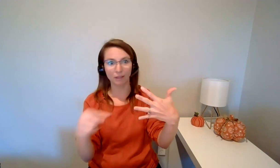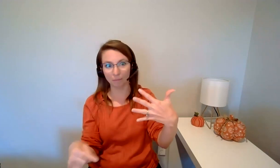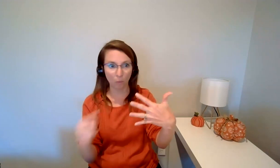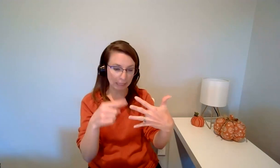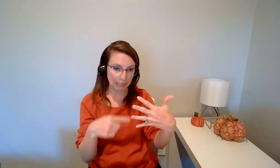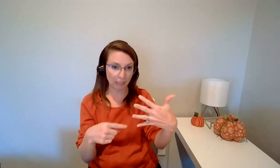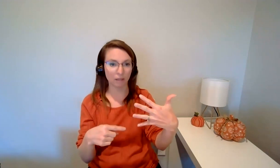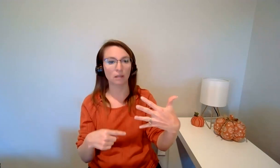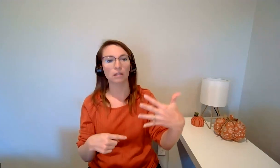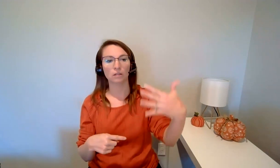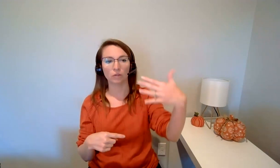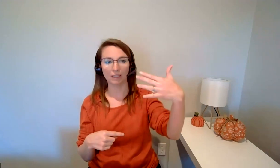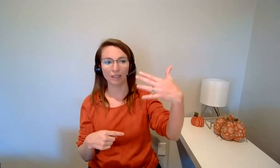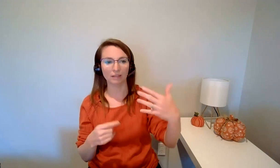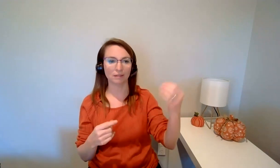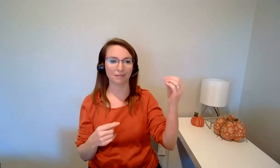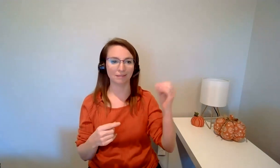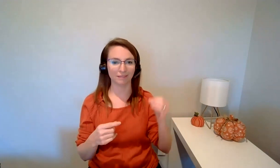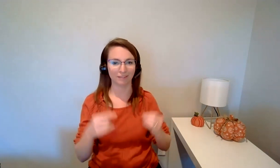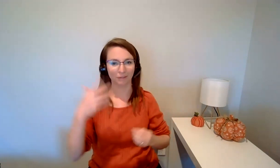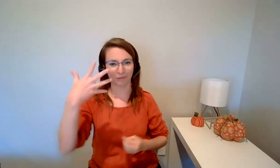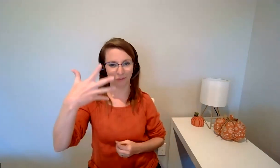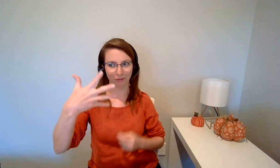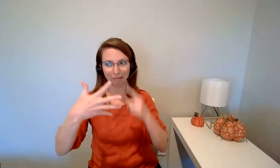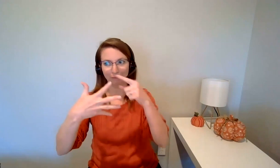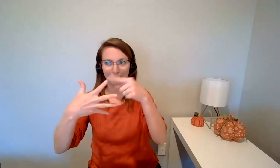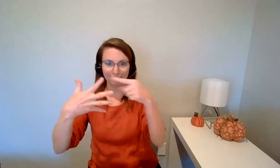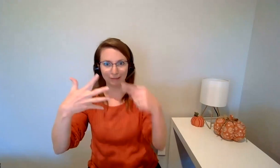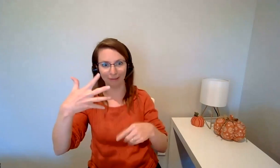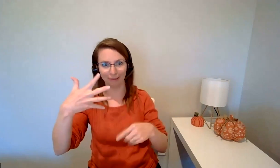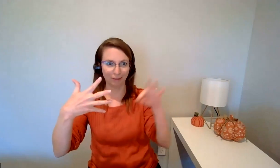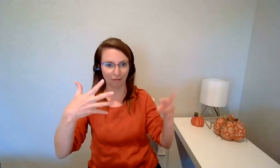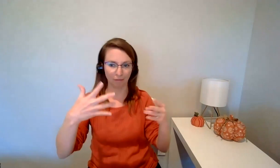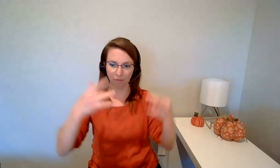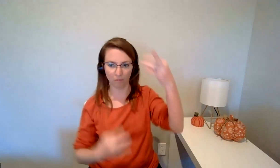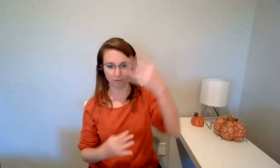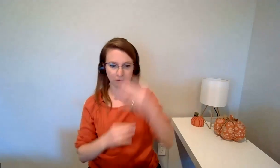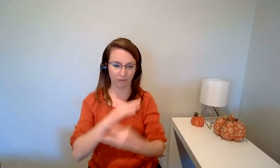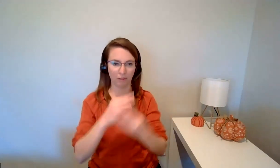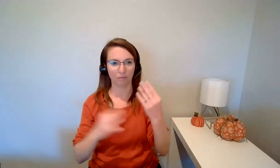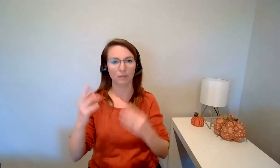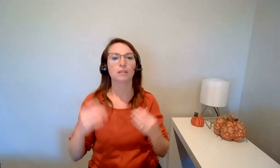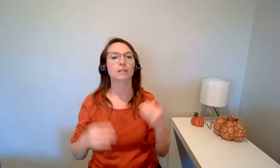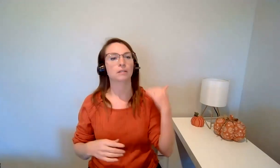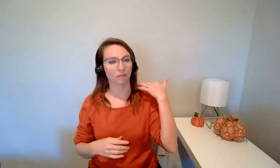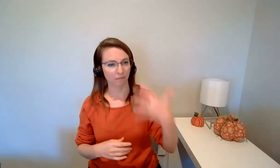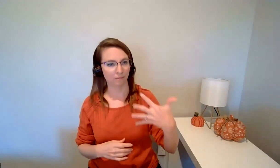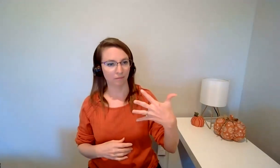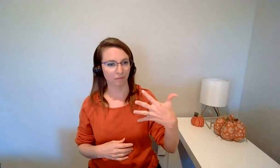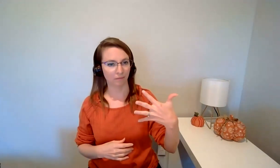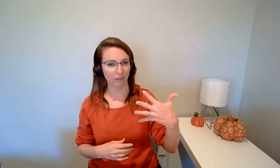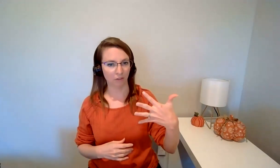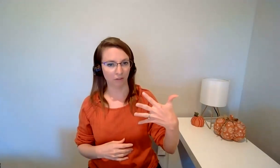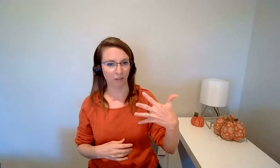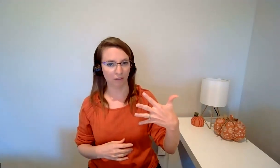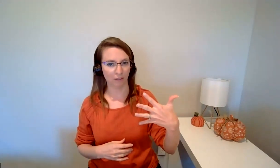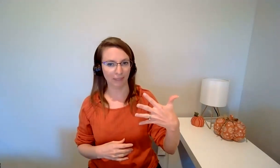keep pointing. Try not to list and then, you know, list on your non-dominant